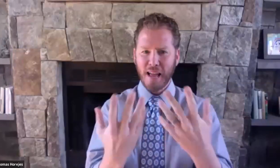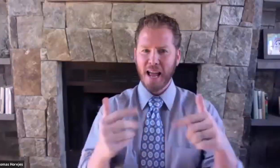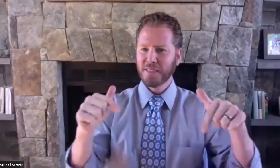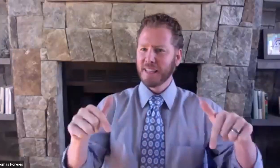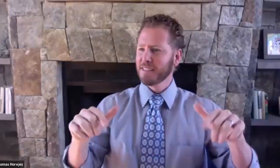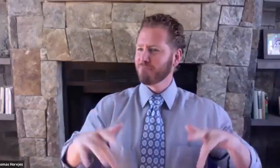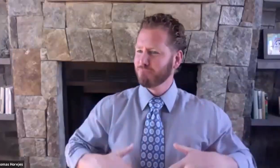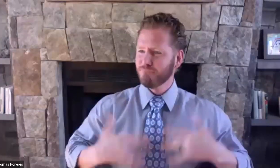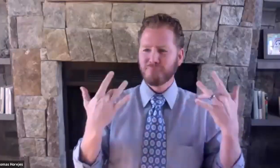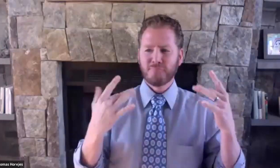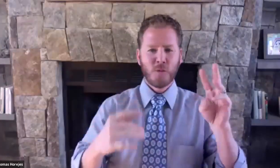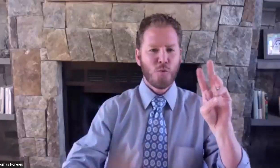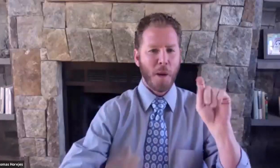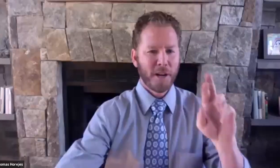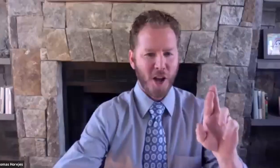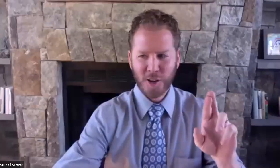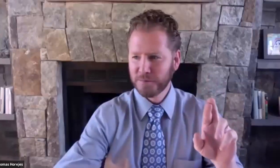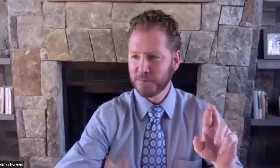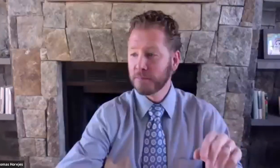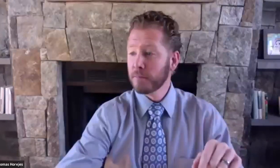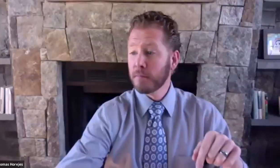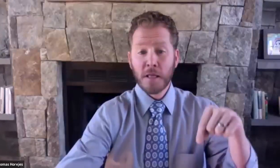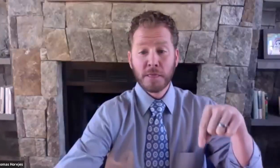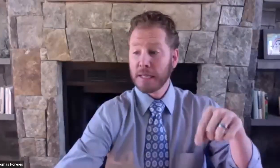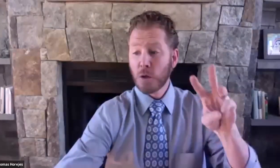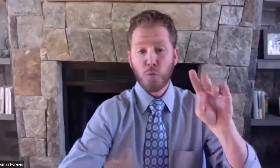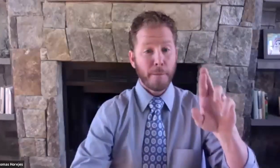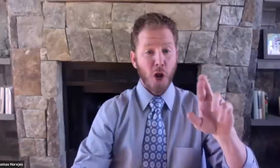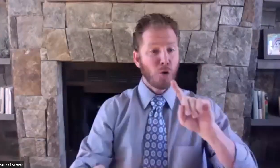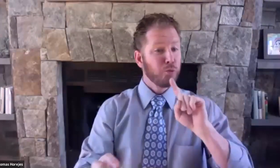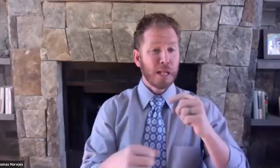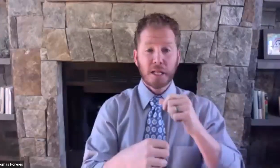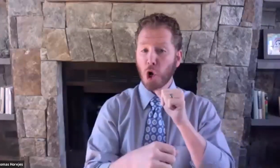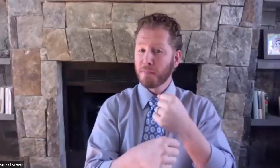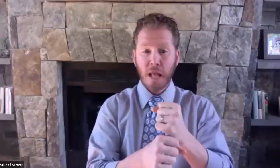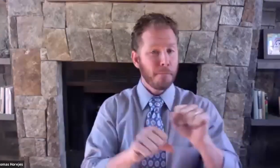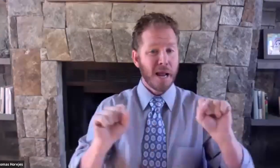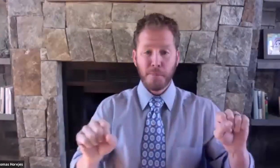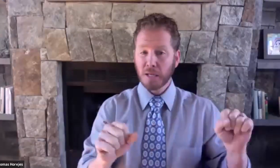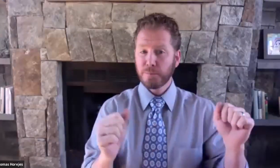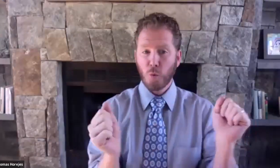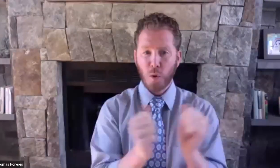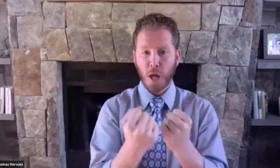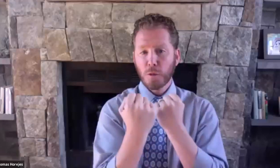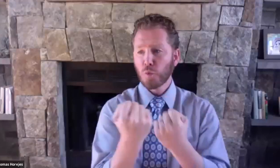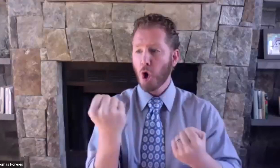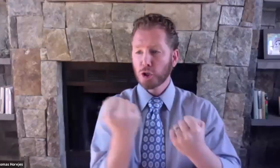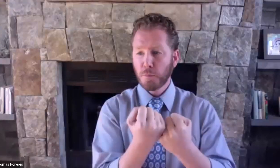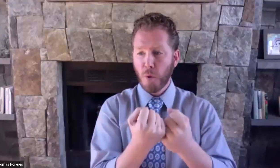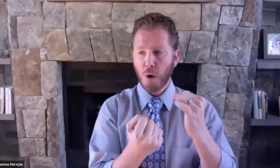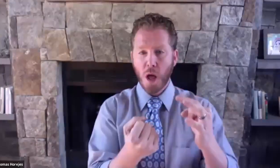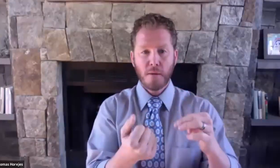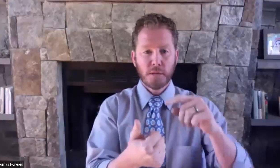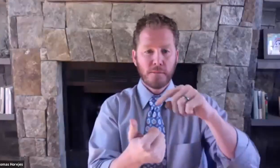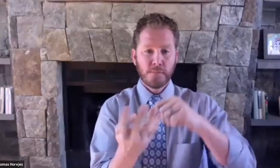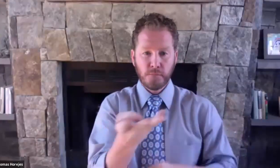part of the group that is here today, providing this webinar, this very exciting webinar. And it would not be